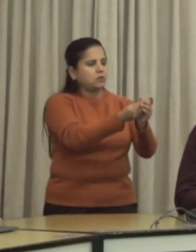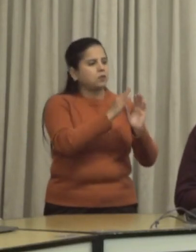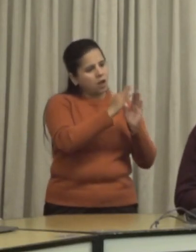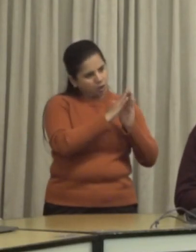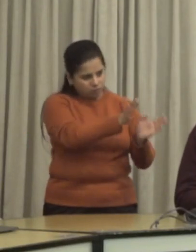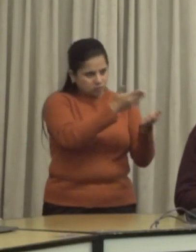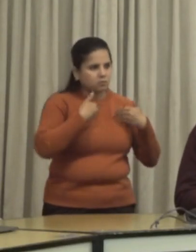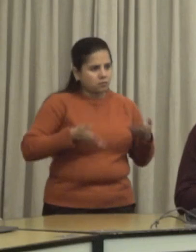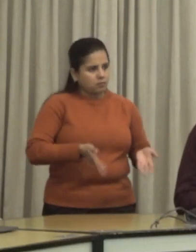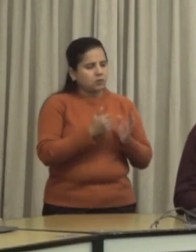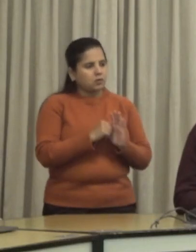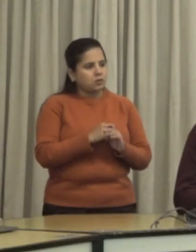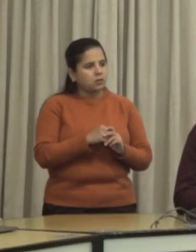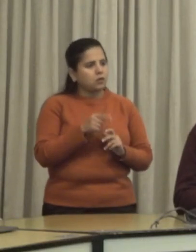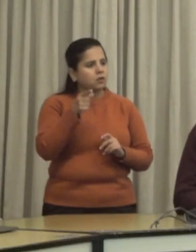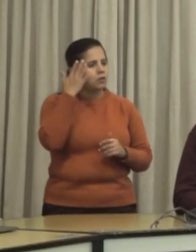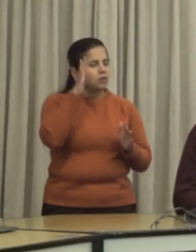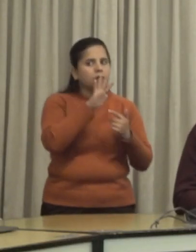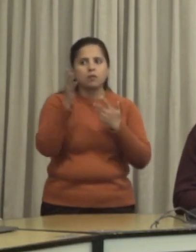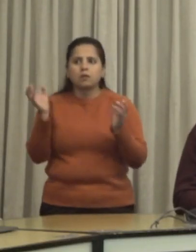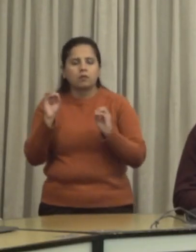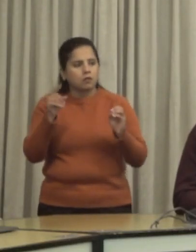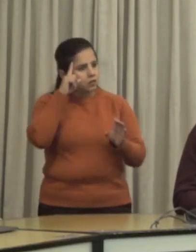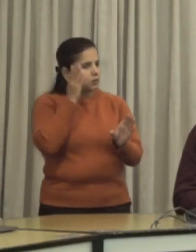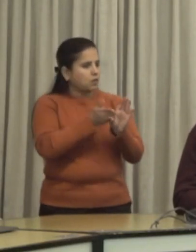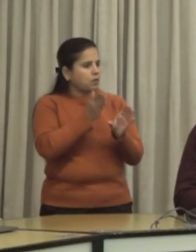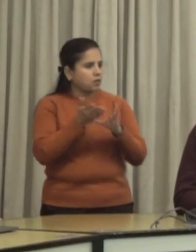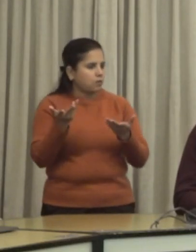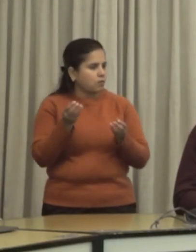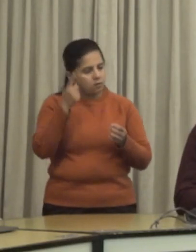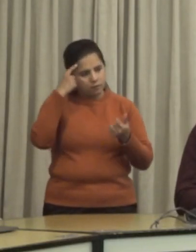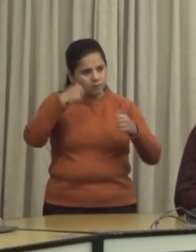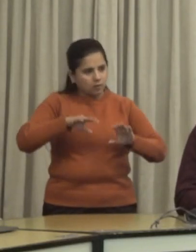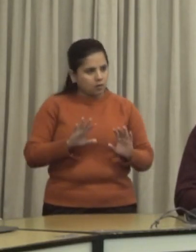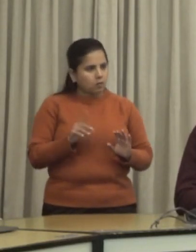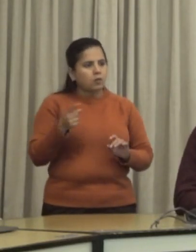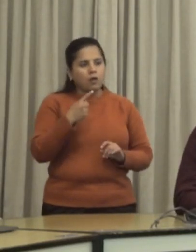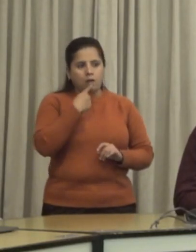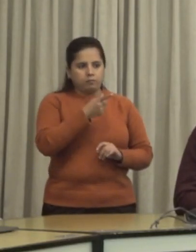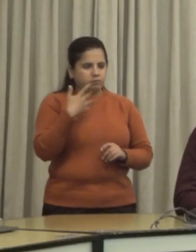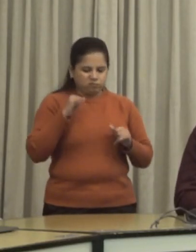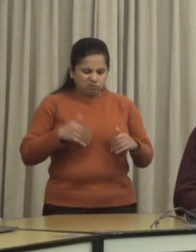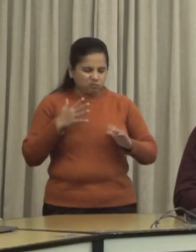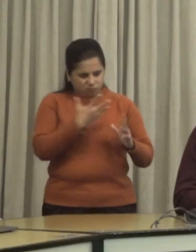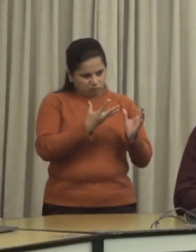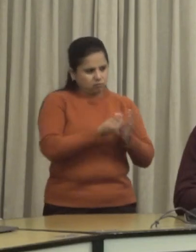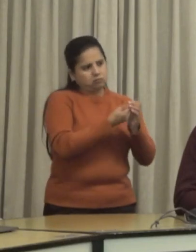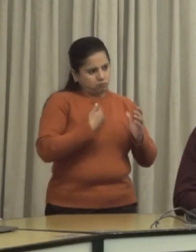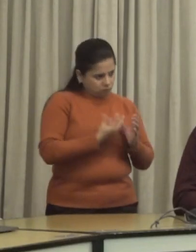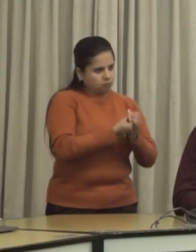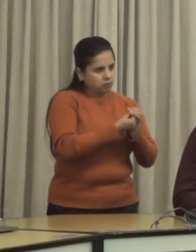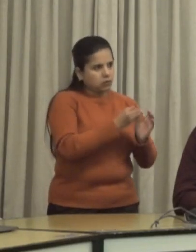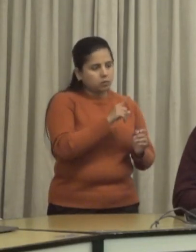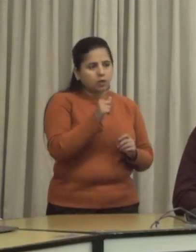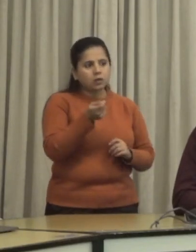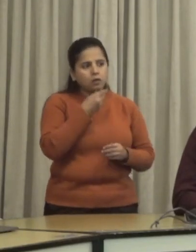house. He was disoriented. He was psychotic, but that's all he could say. I don't want to stay here. Take me with you. And the